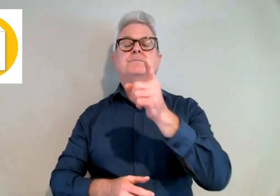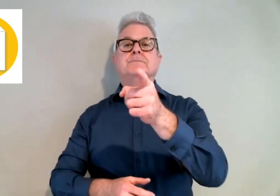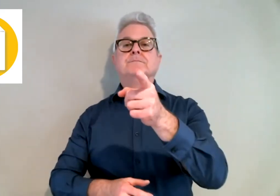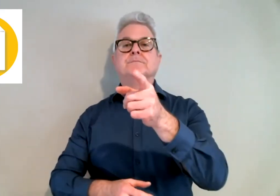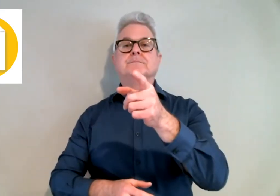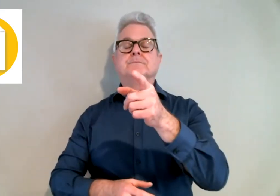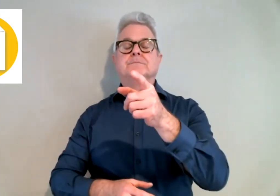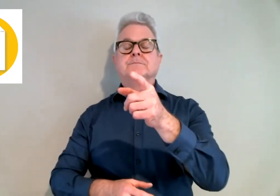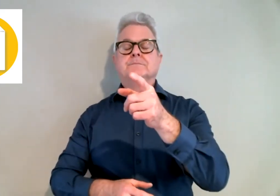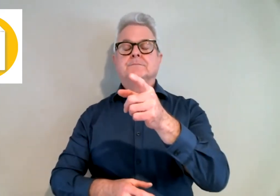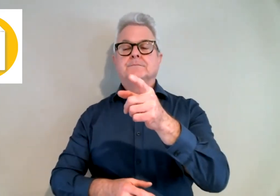state